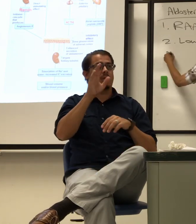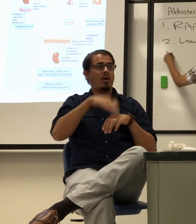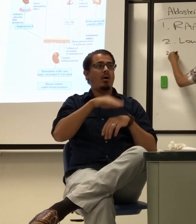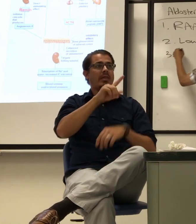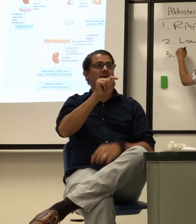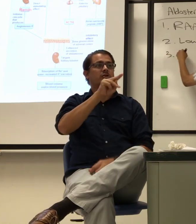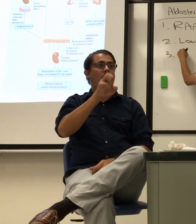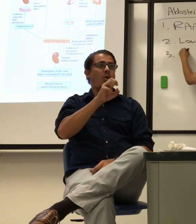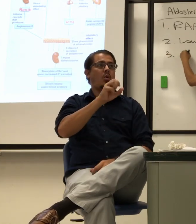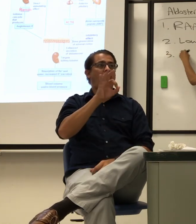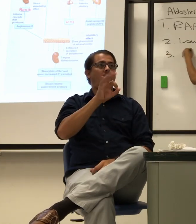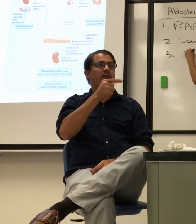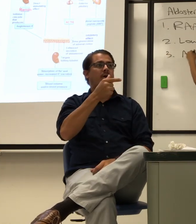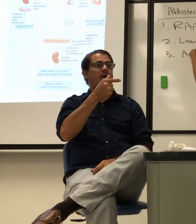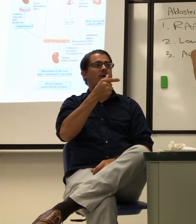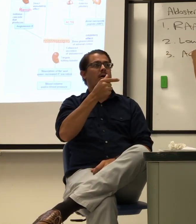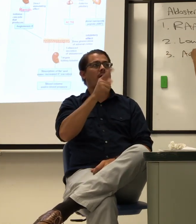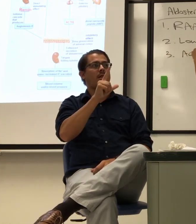I'll just put